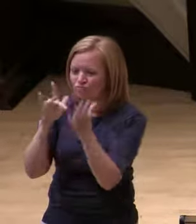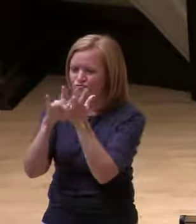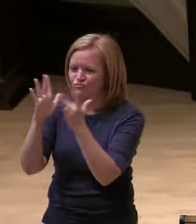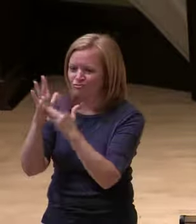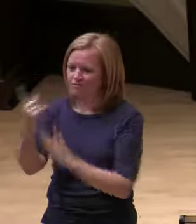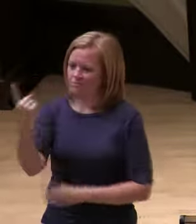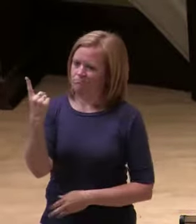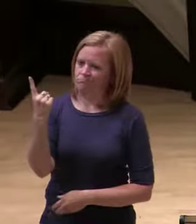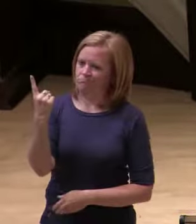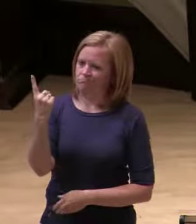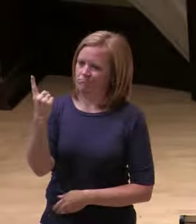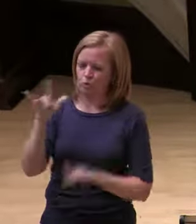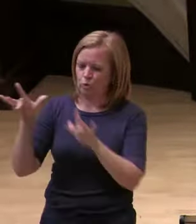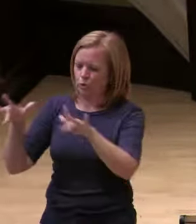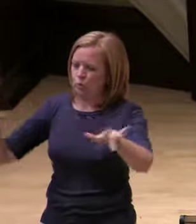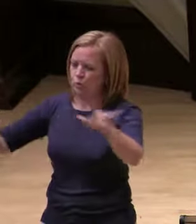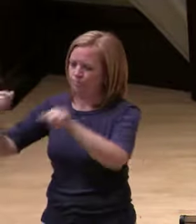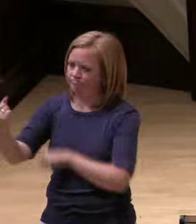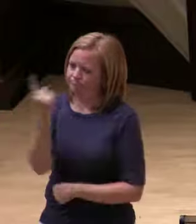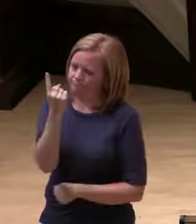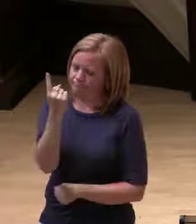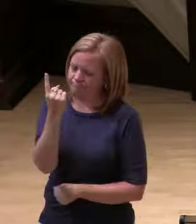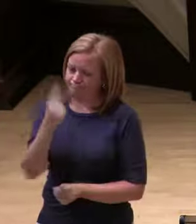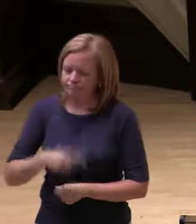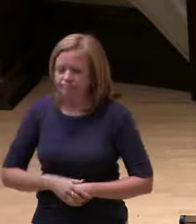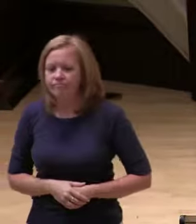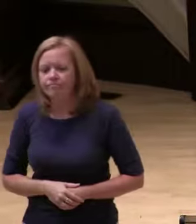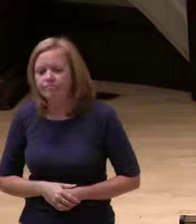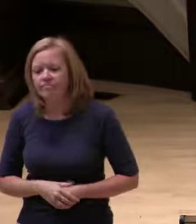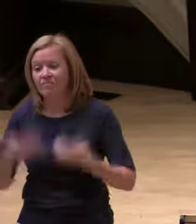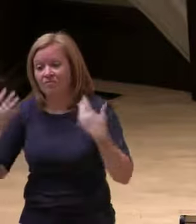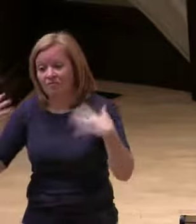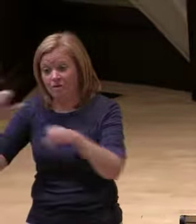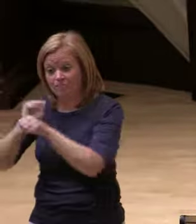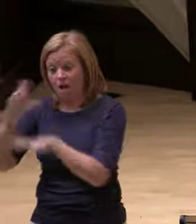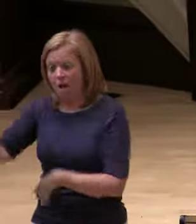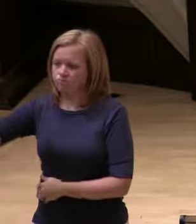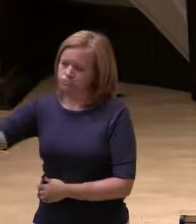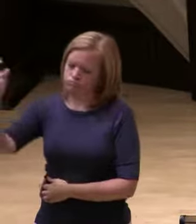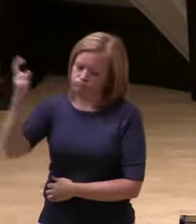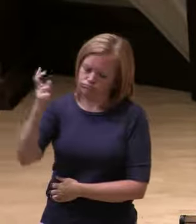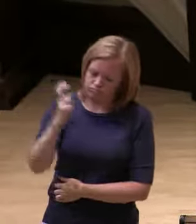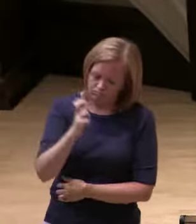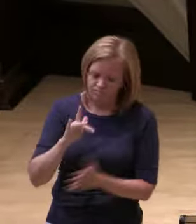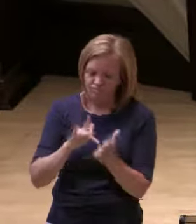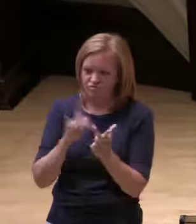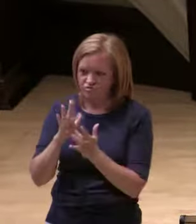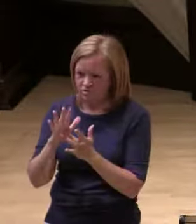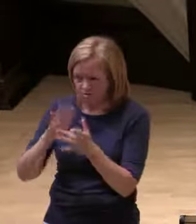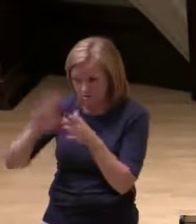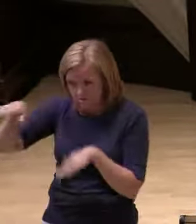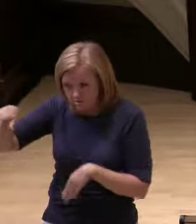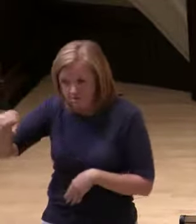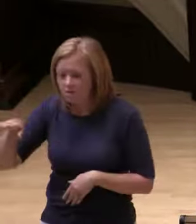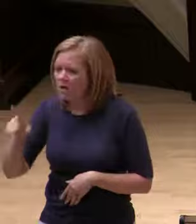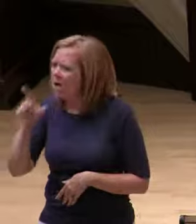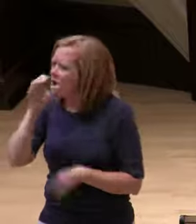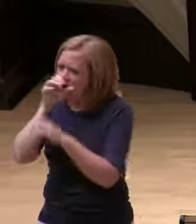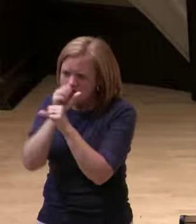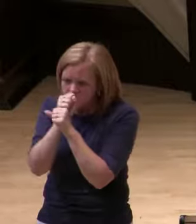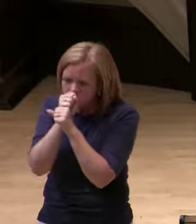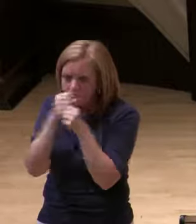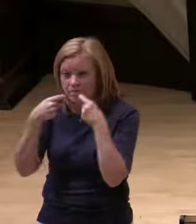else but Jesus alone. As they were coming down from the mountain, Jesus charged them, Do not tell the